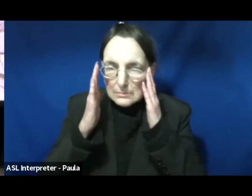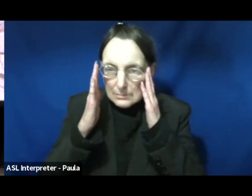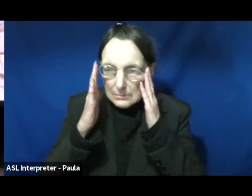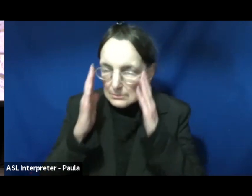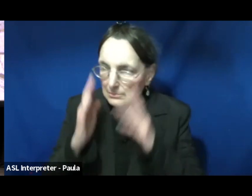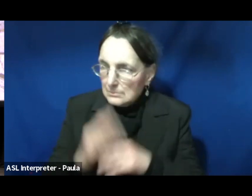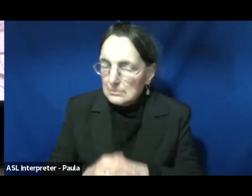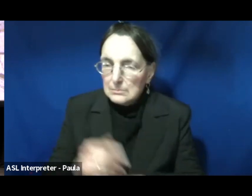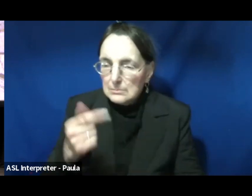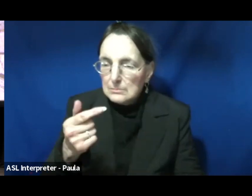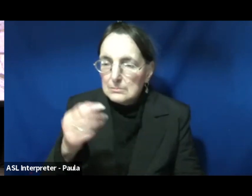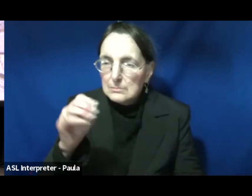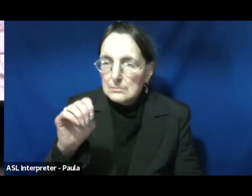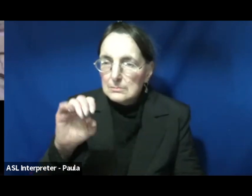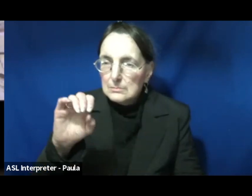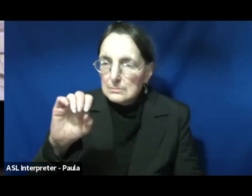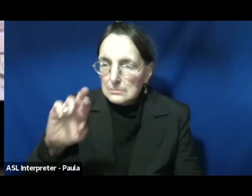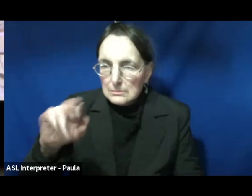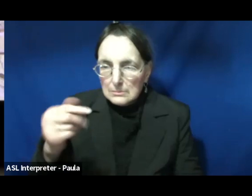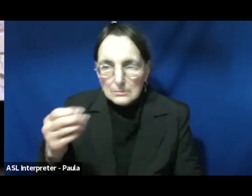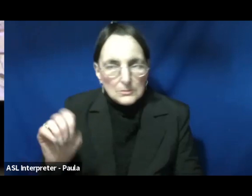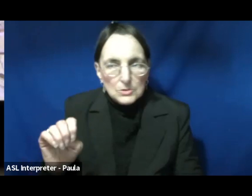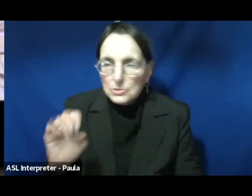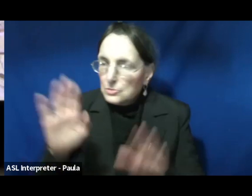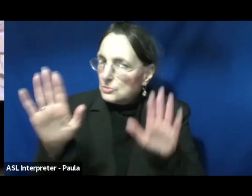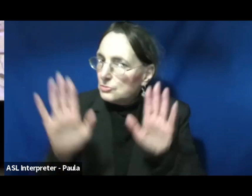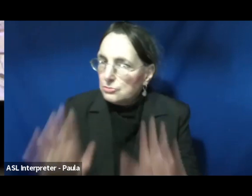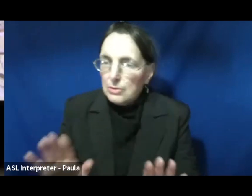George was great. And